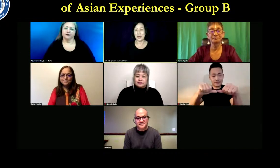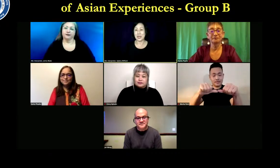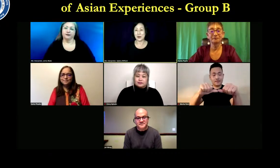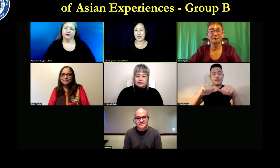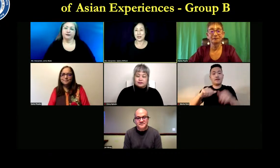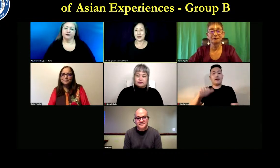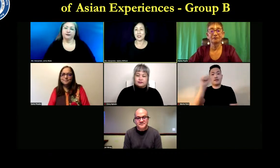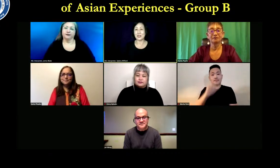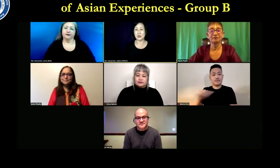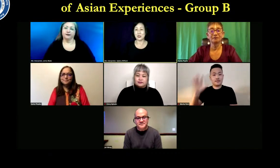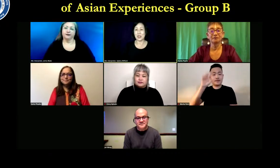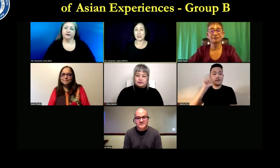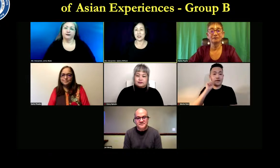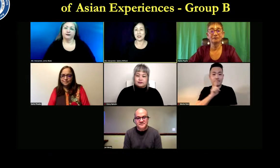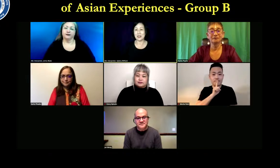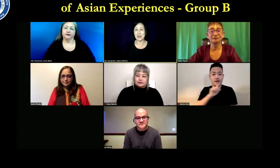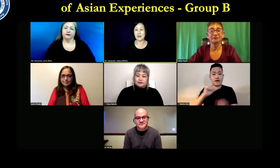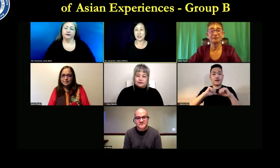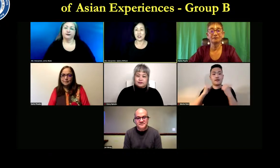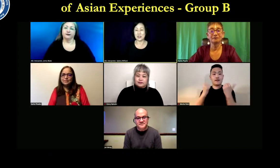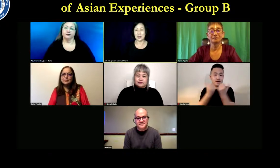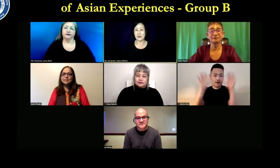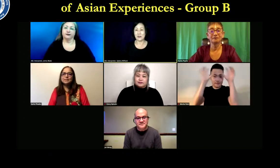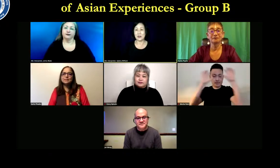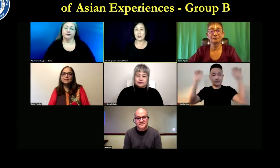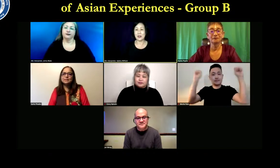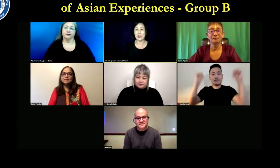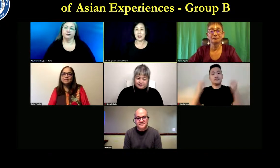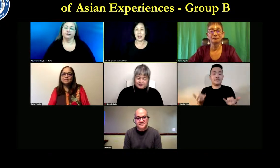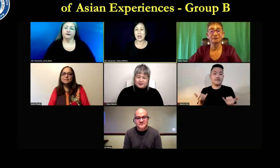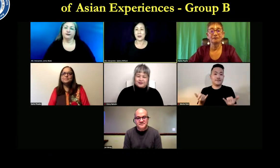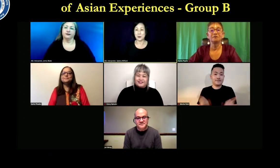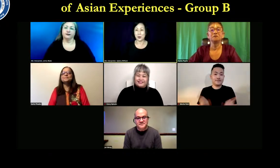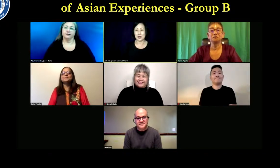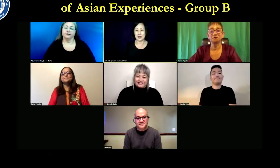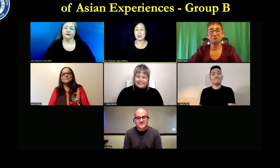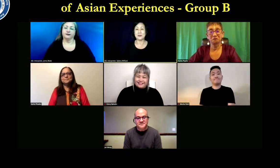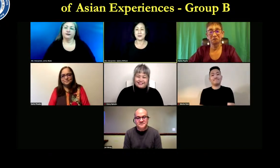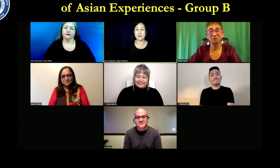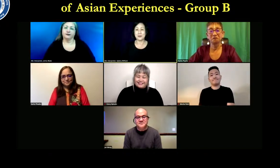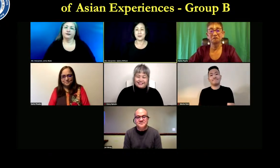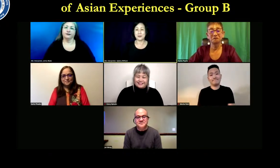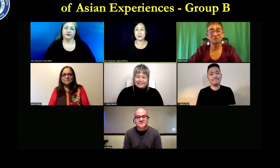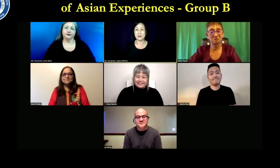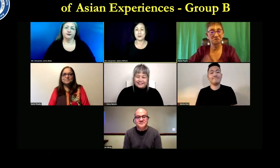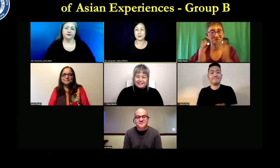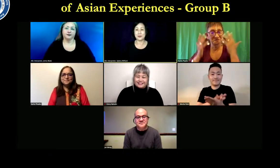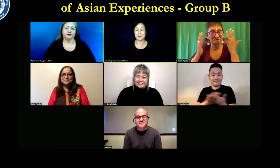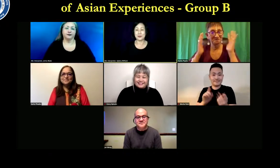it's called Bay Area Association of Asian Deaf, and I'm the president.